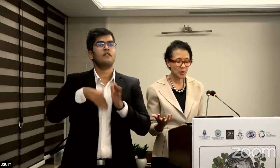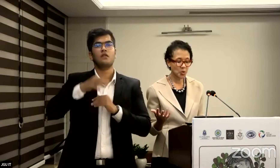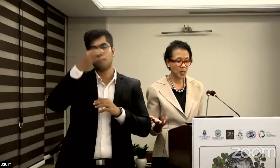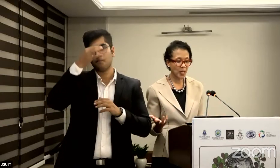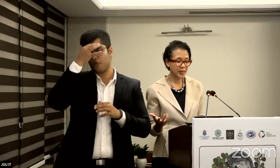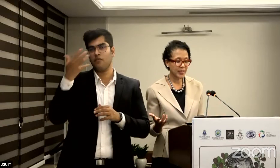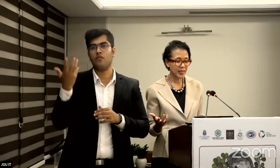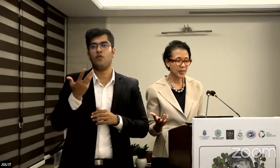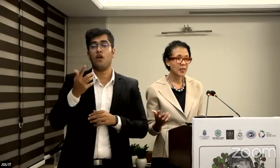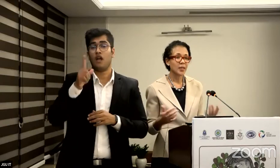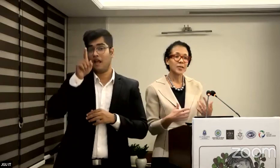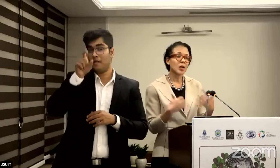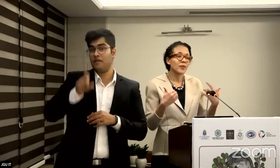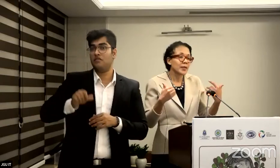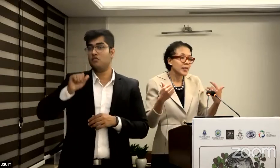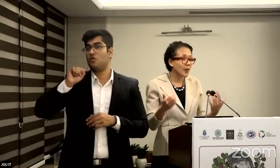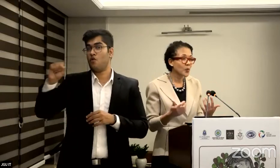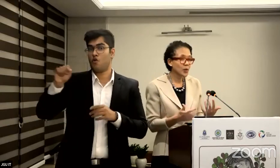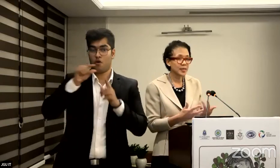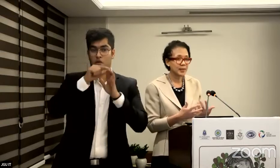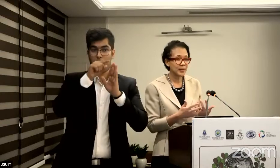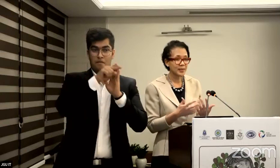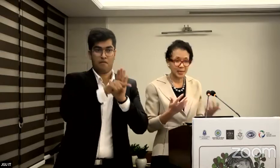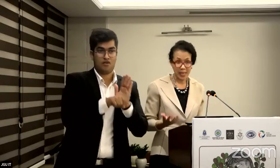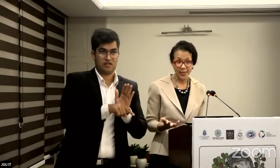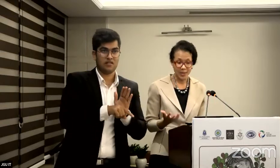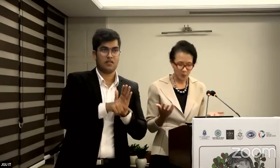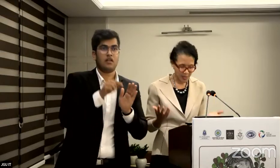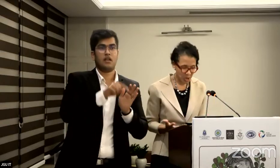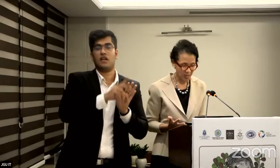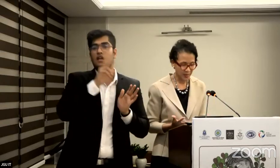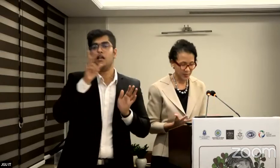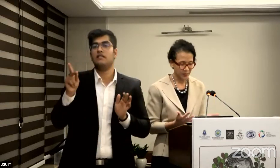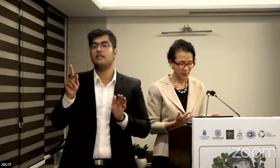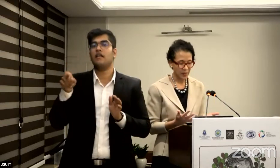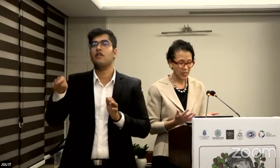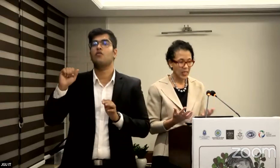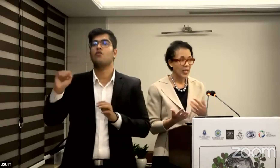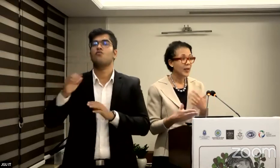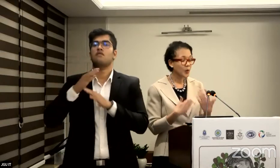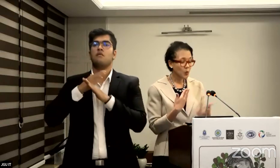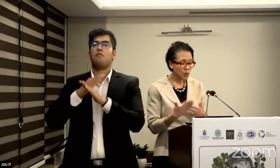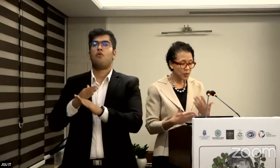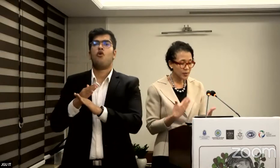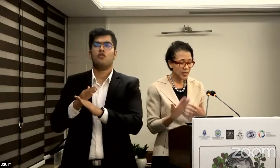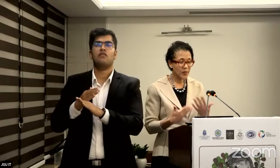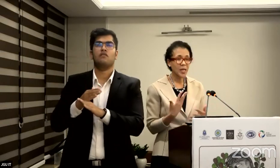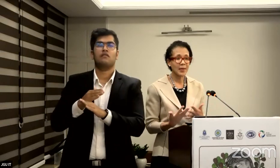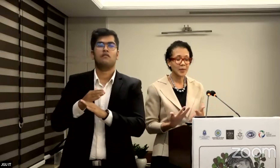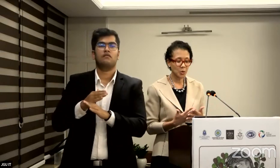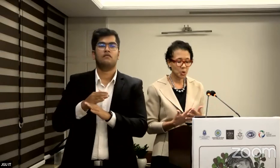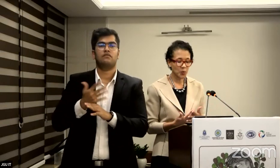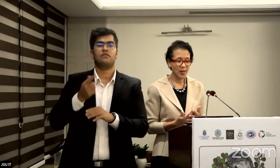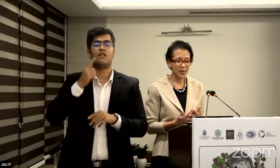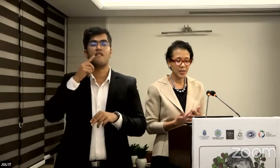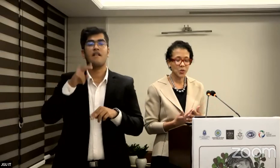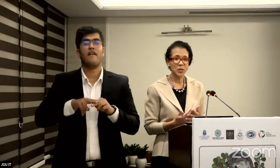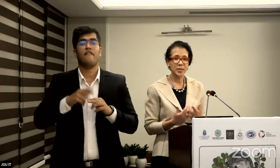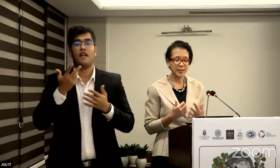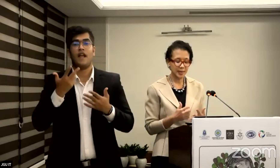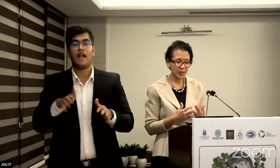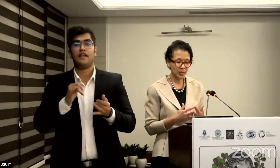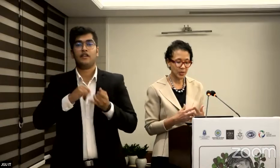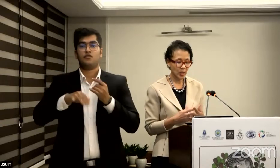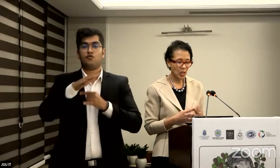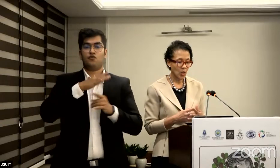person's social policy is often another person's disguised protectionism. In other words, every time a social policy goal